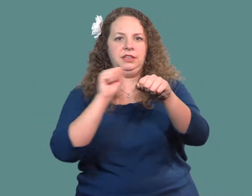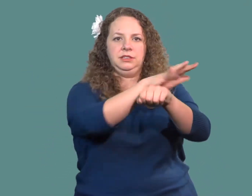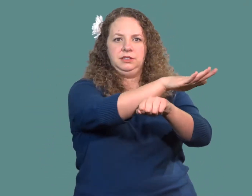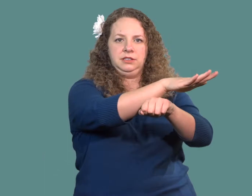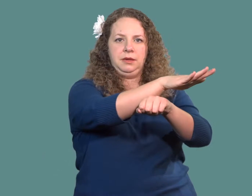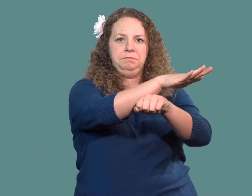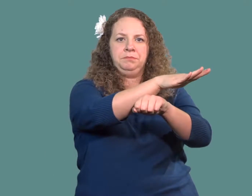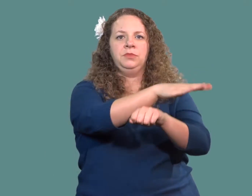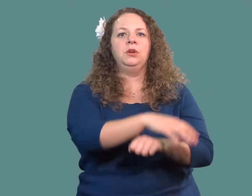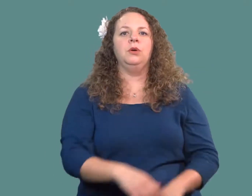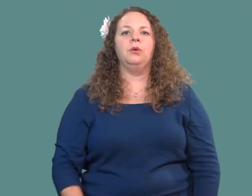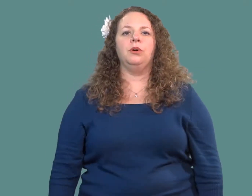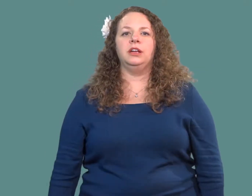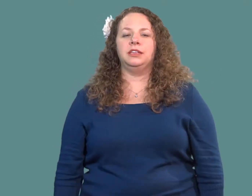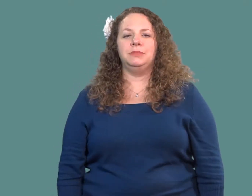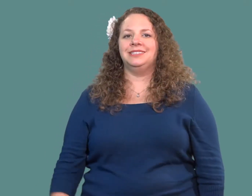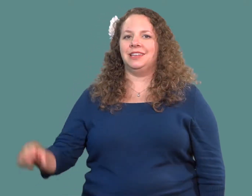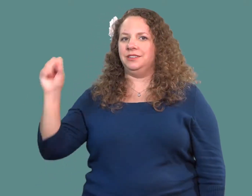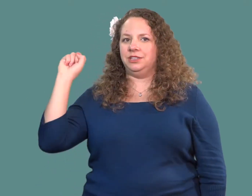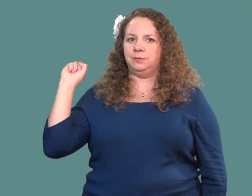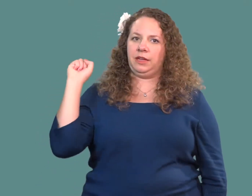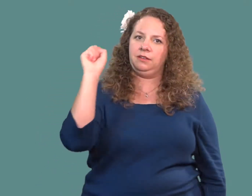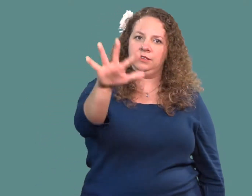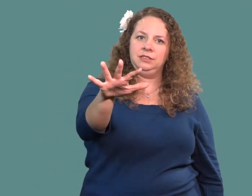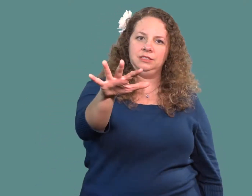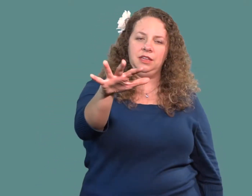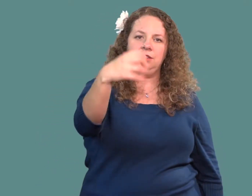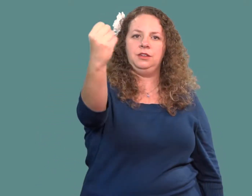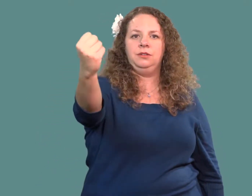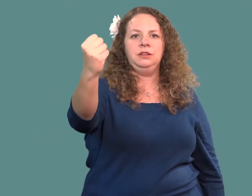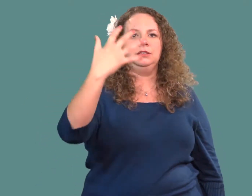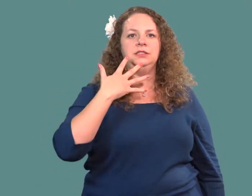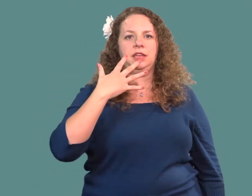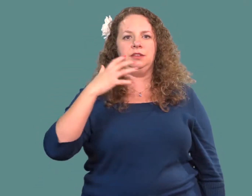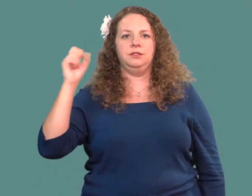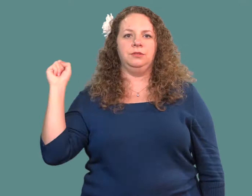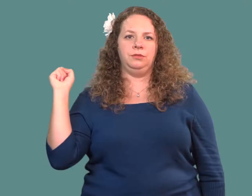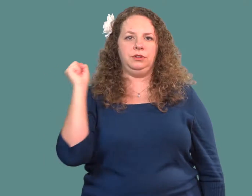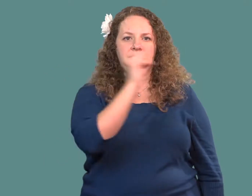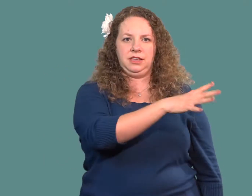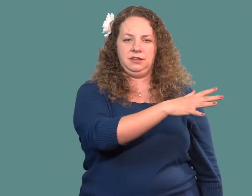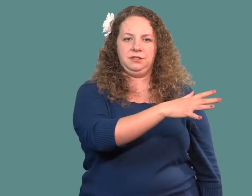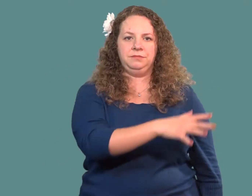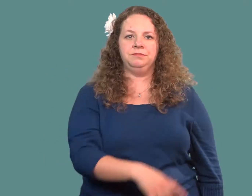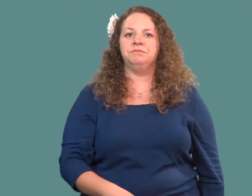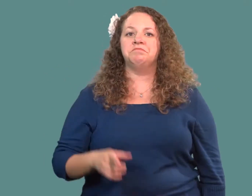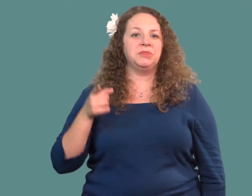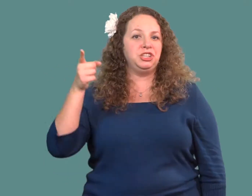they send it to them, or it can be send this way. Send, send, or send.